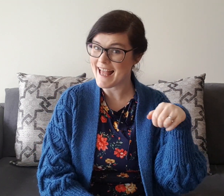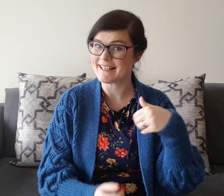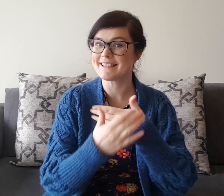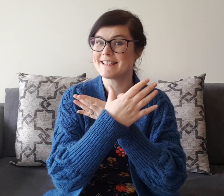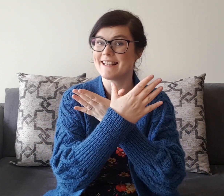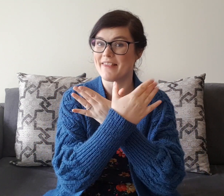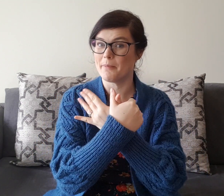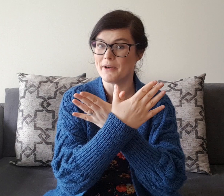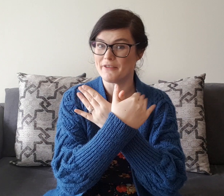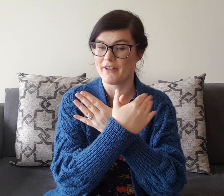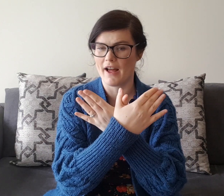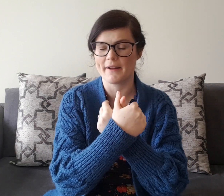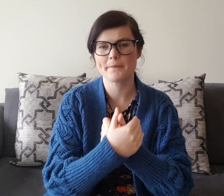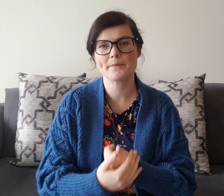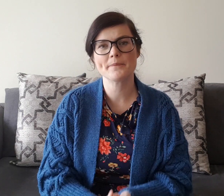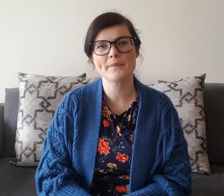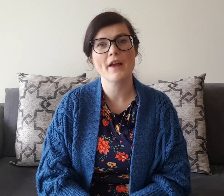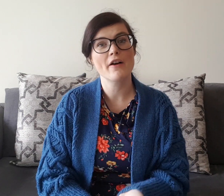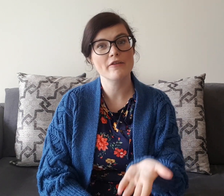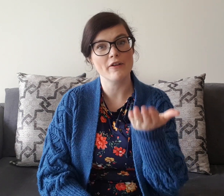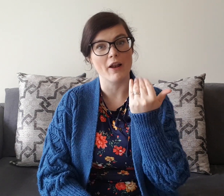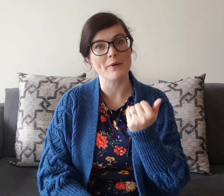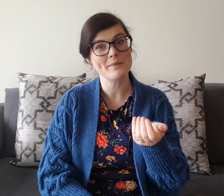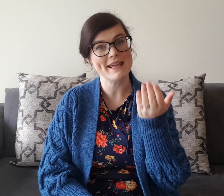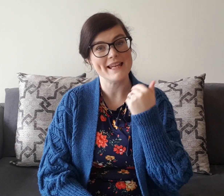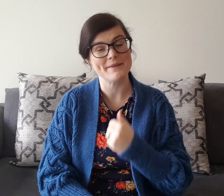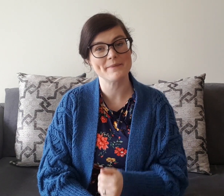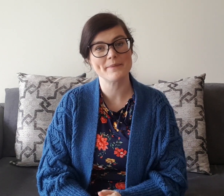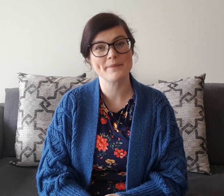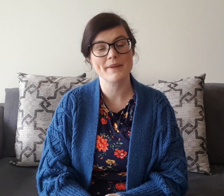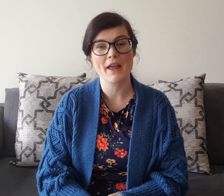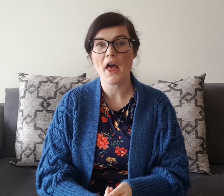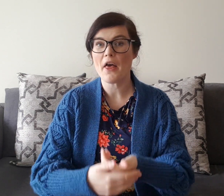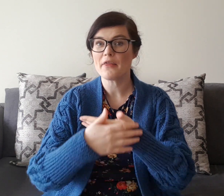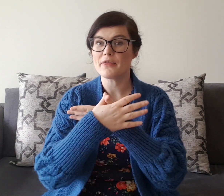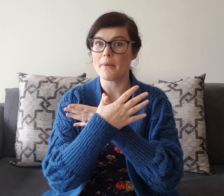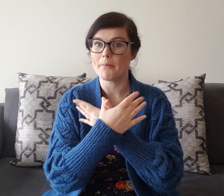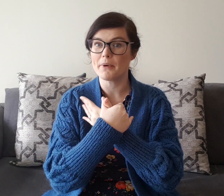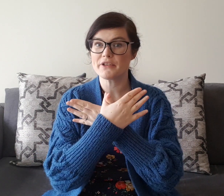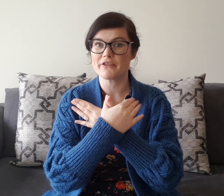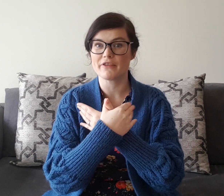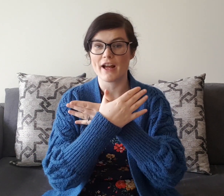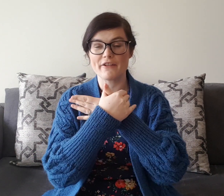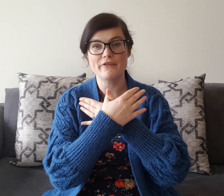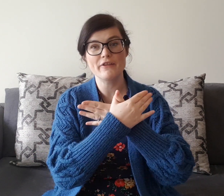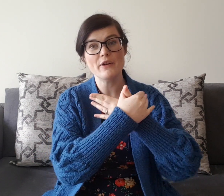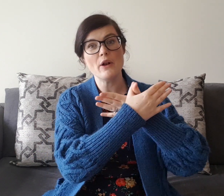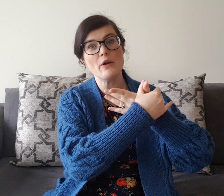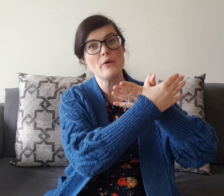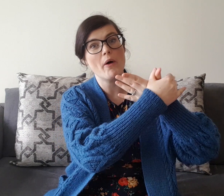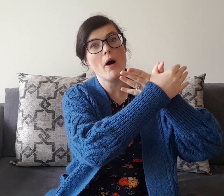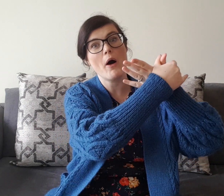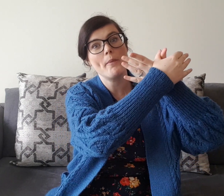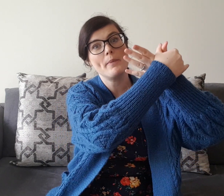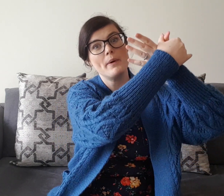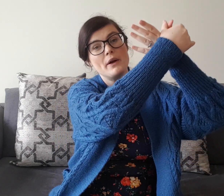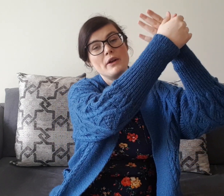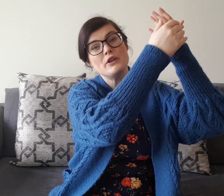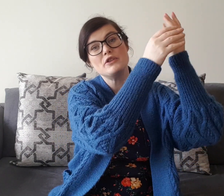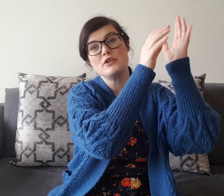"Yes," said the butterfly. "Follow me." The butterfly flew up